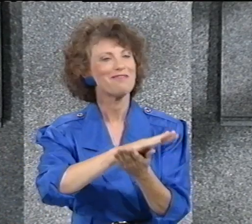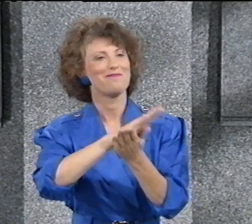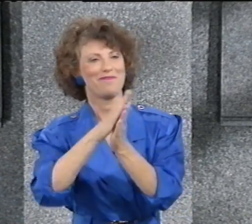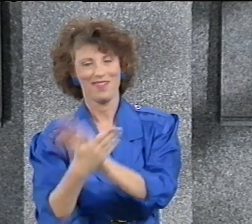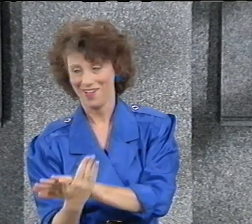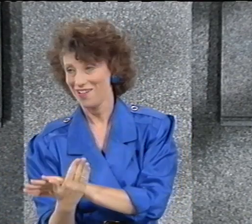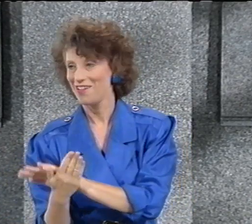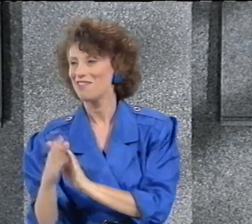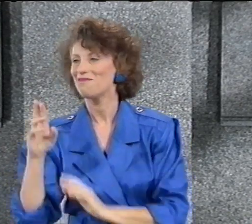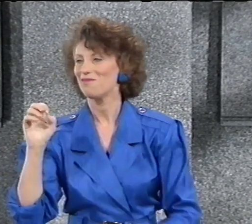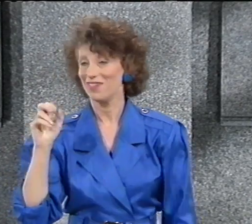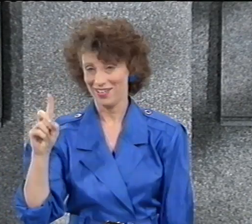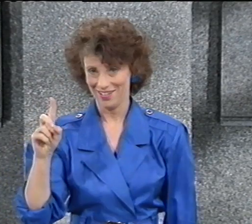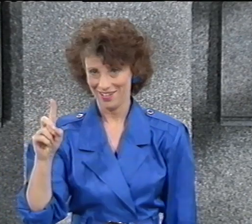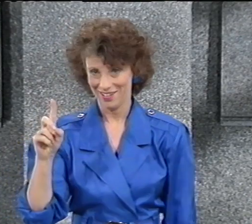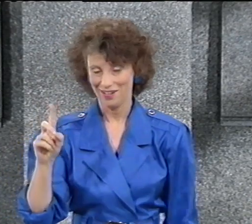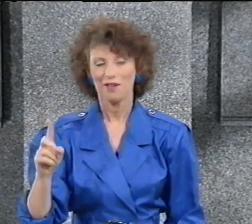number 8.